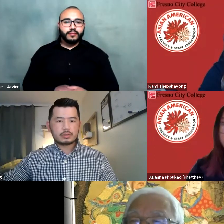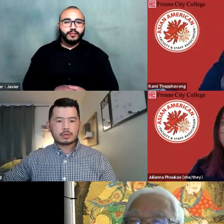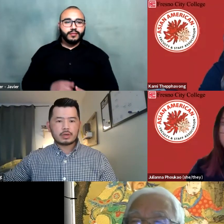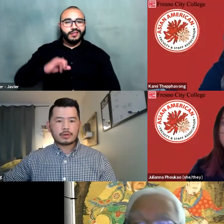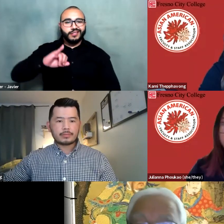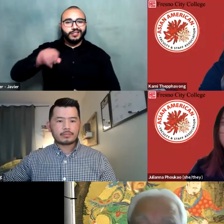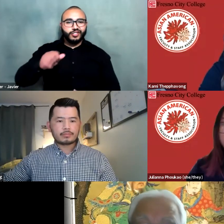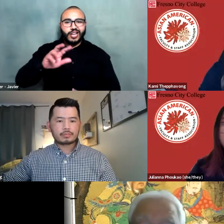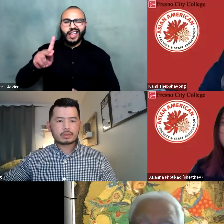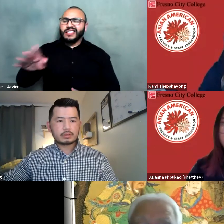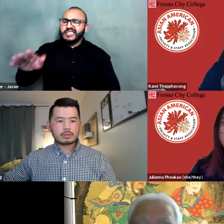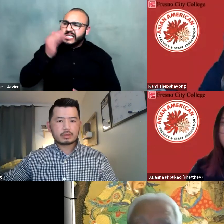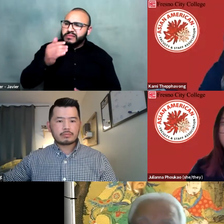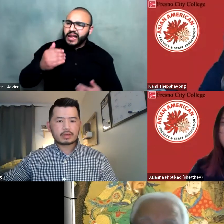question.